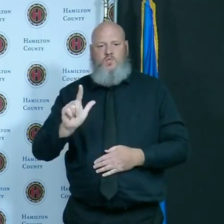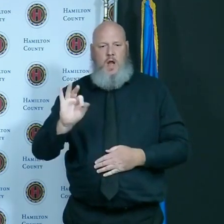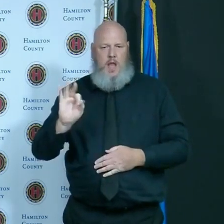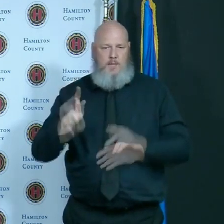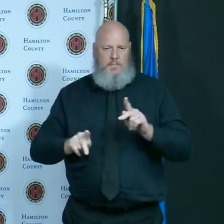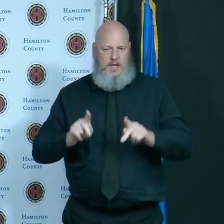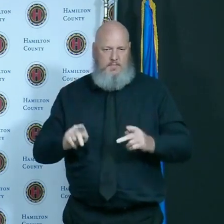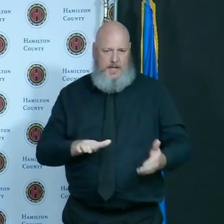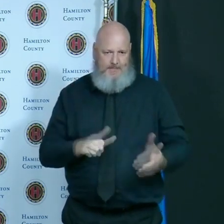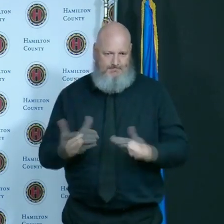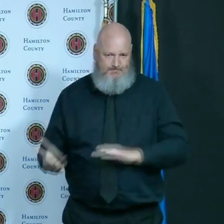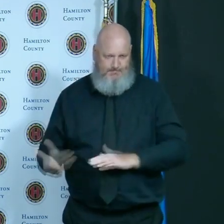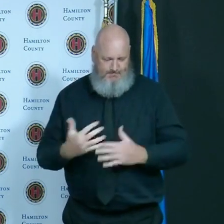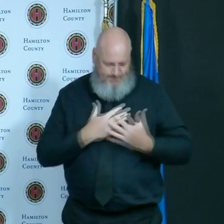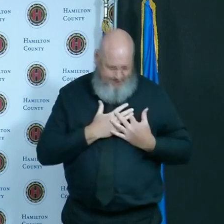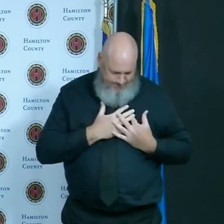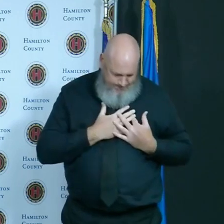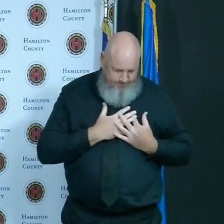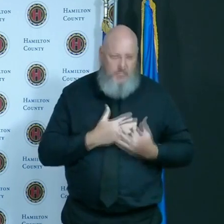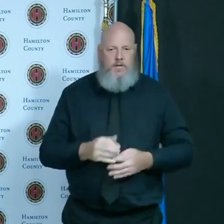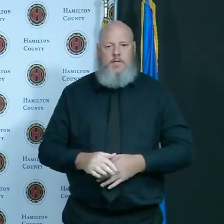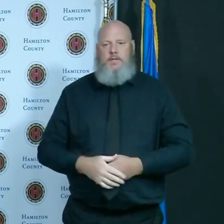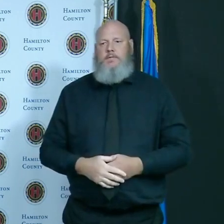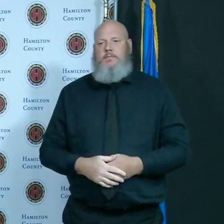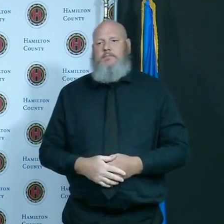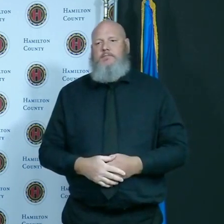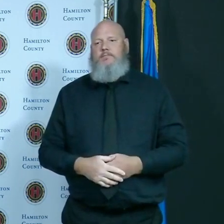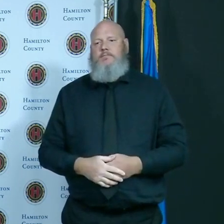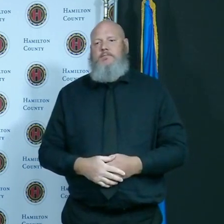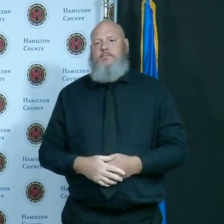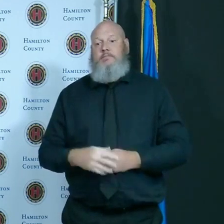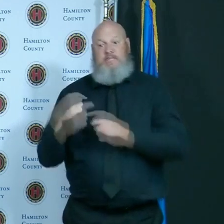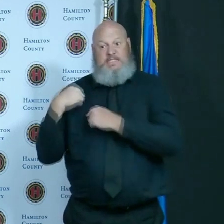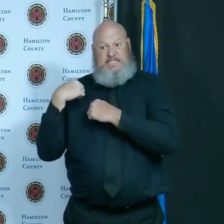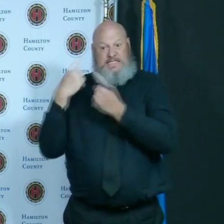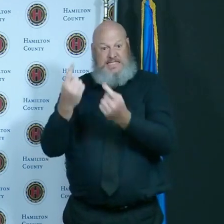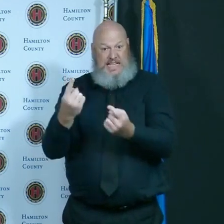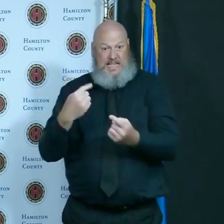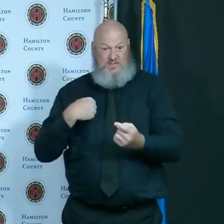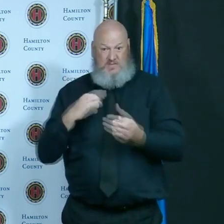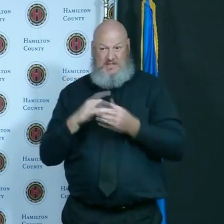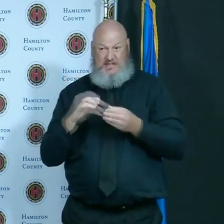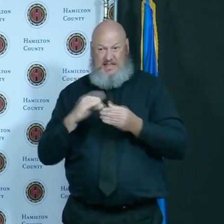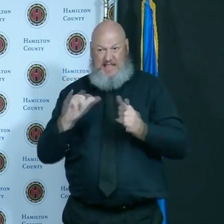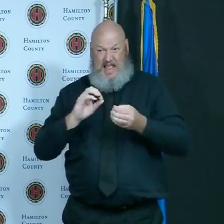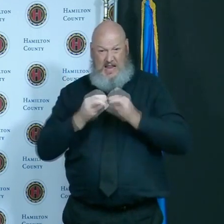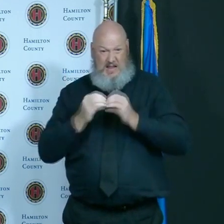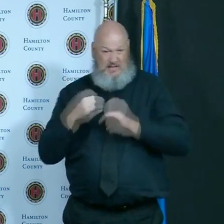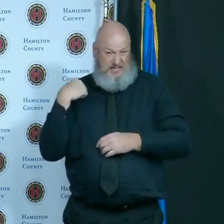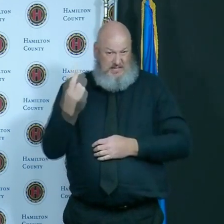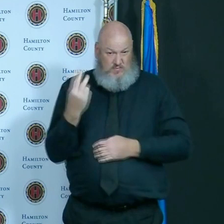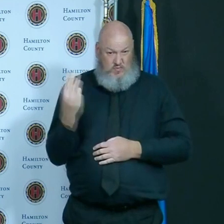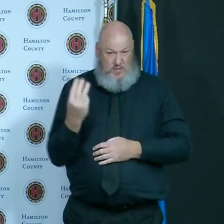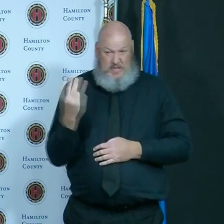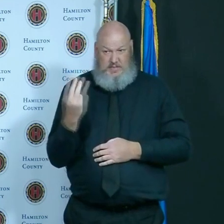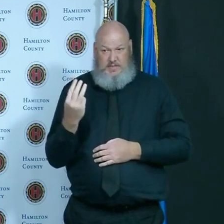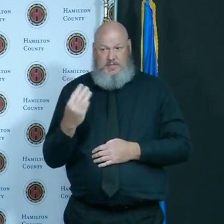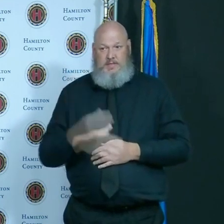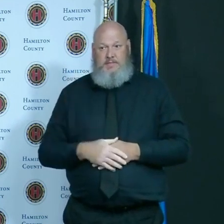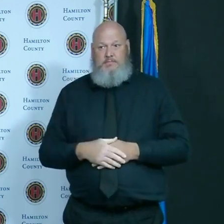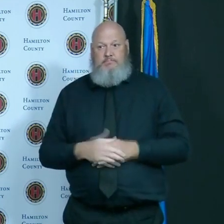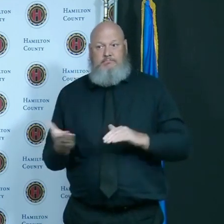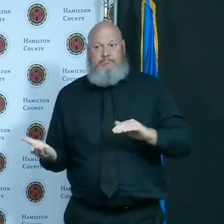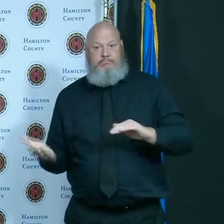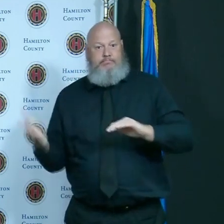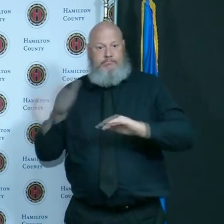Delta, since last time we spoke, remember that was 2 days ago, so since Wednesday, 39 more cases